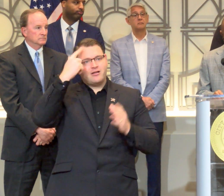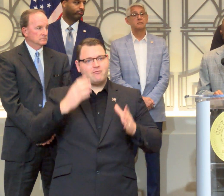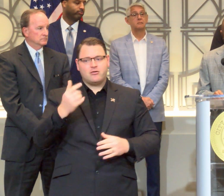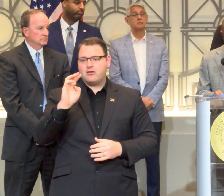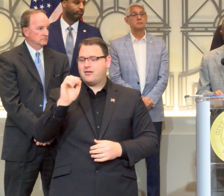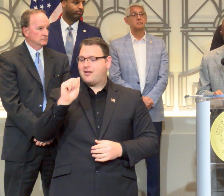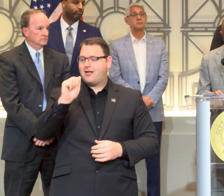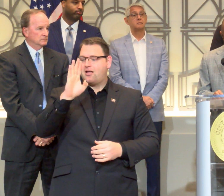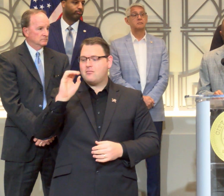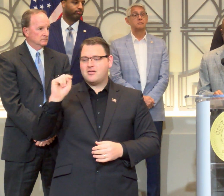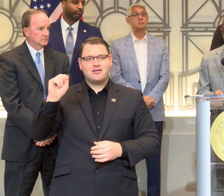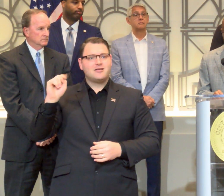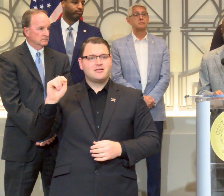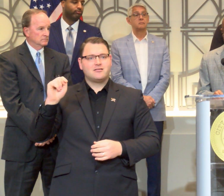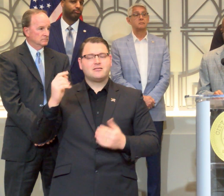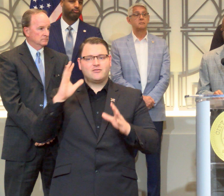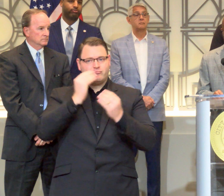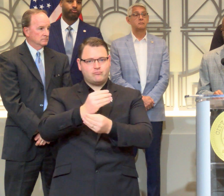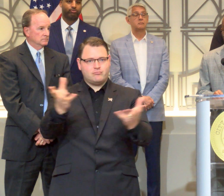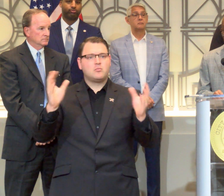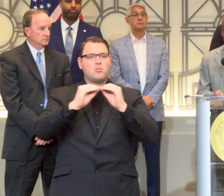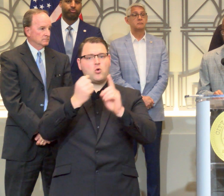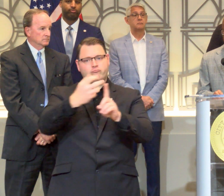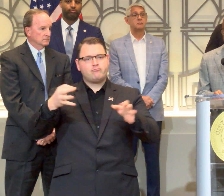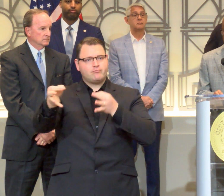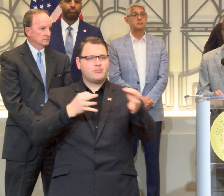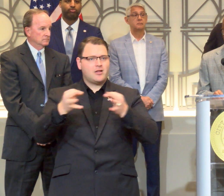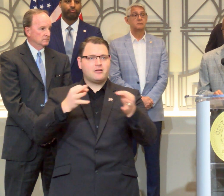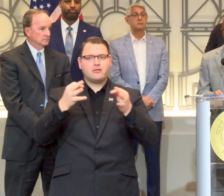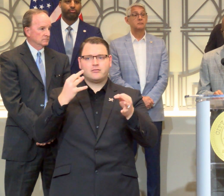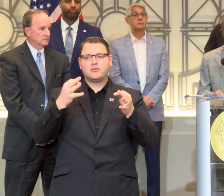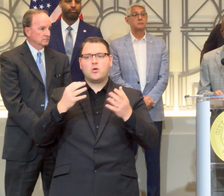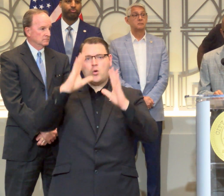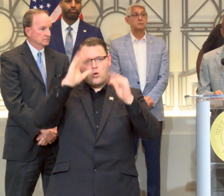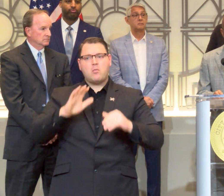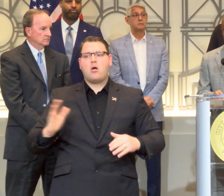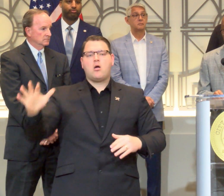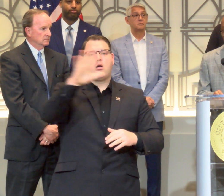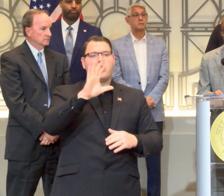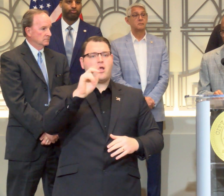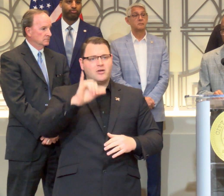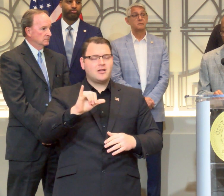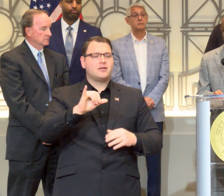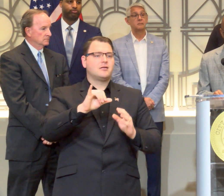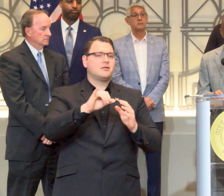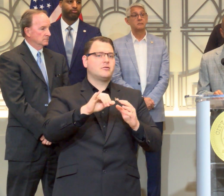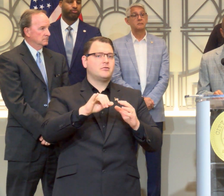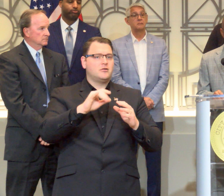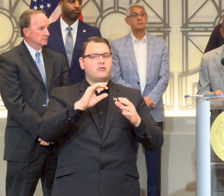state, helping to bring some uniformity across the board. And what it indicates, what it symbolizes, is that when we work